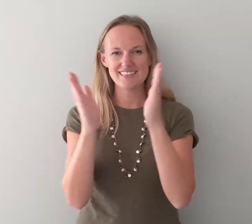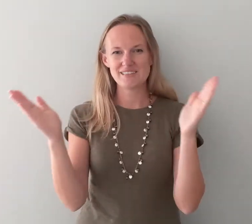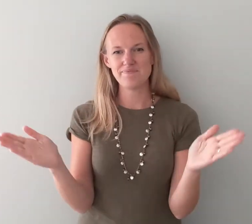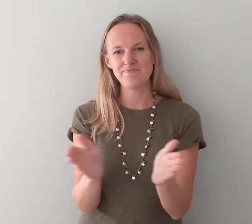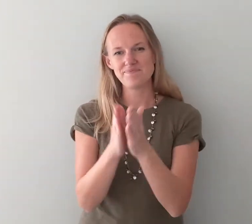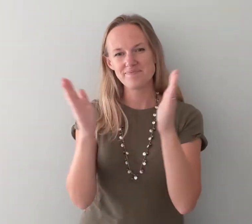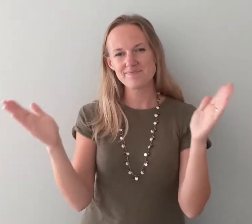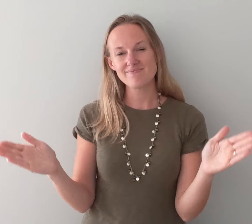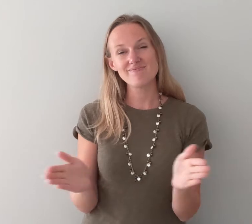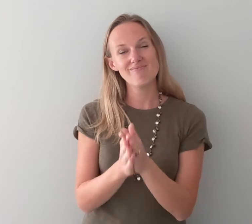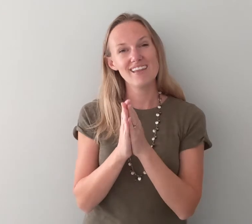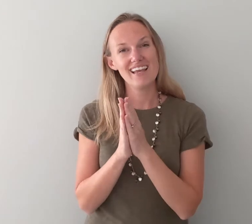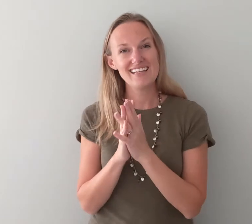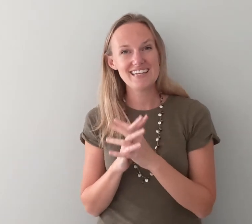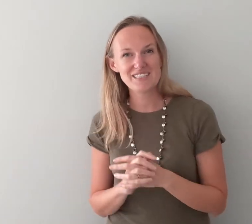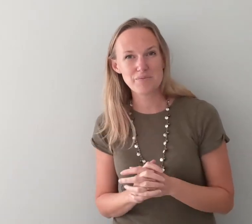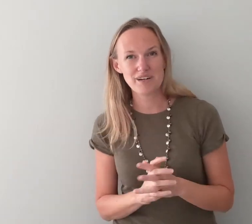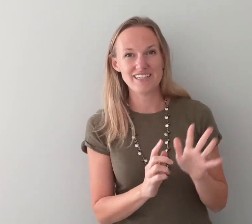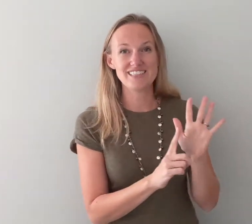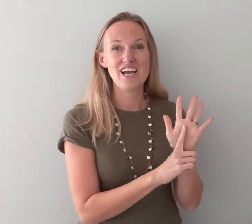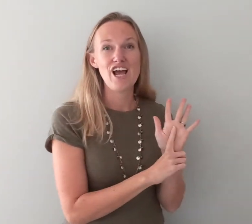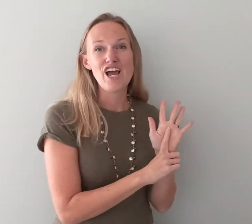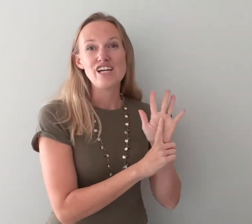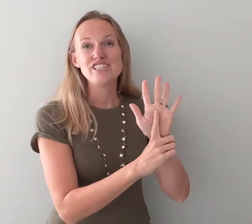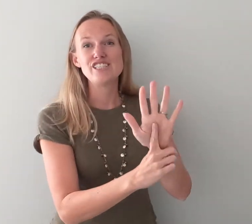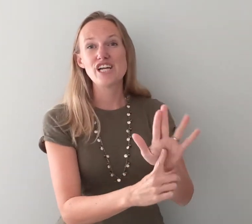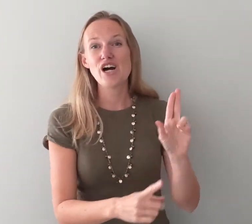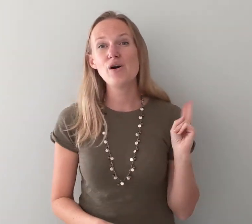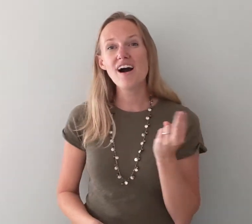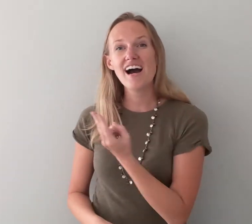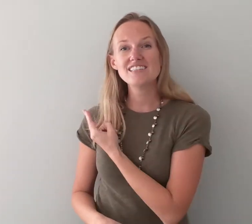praise. Okay, and then it's the bridge. Show us